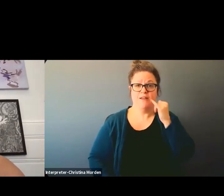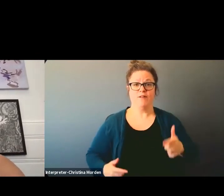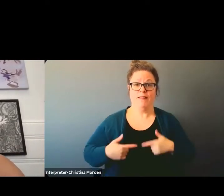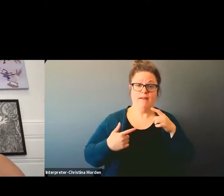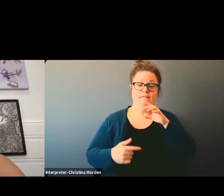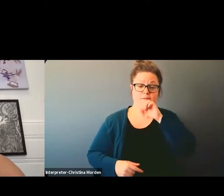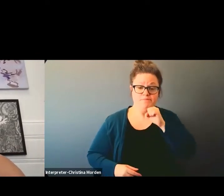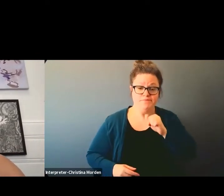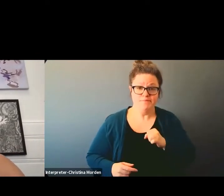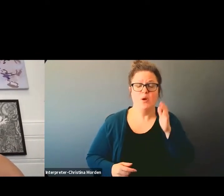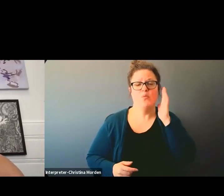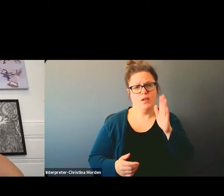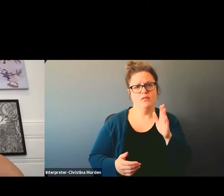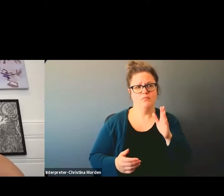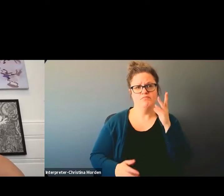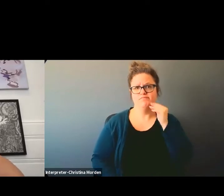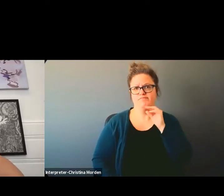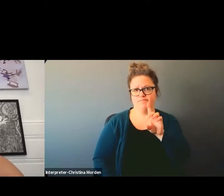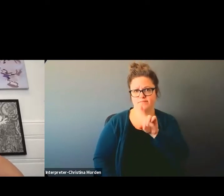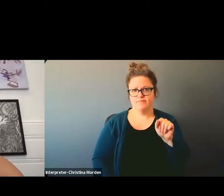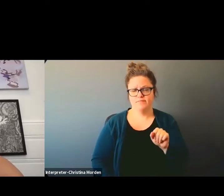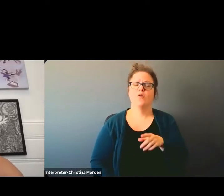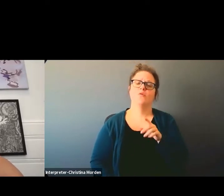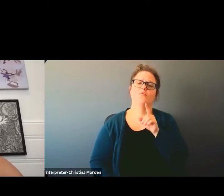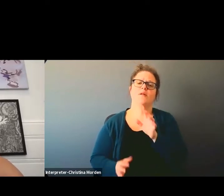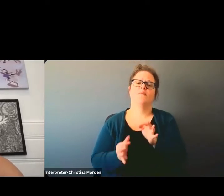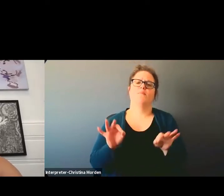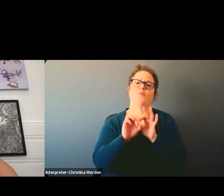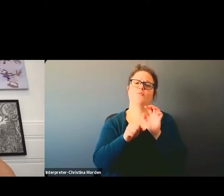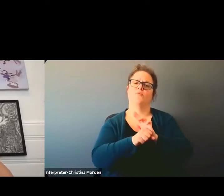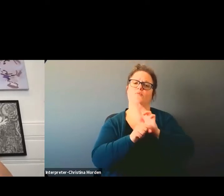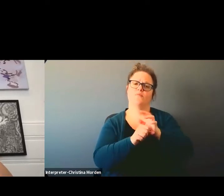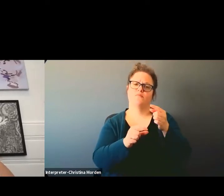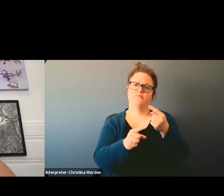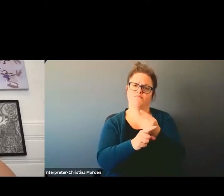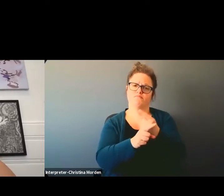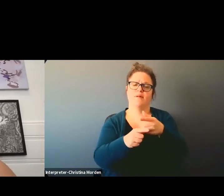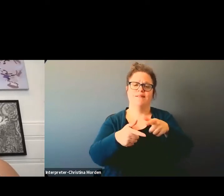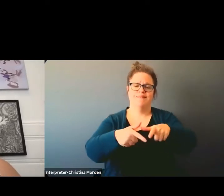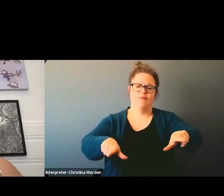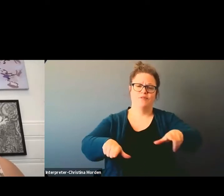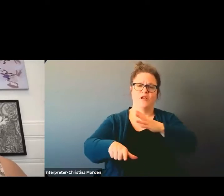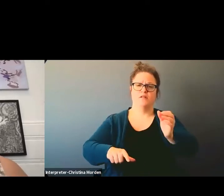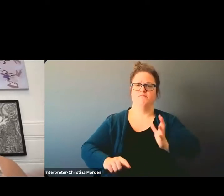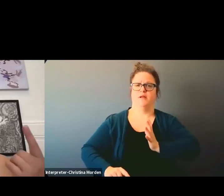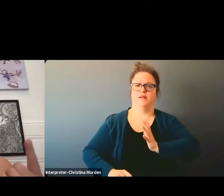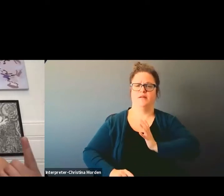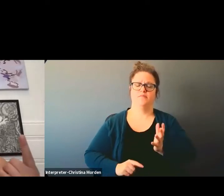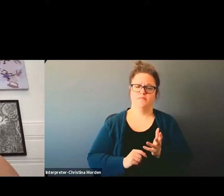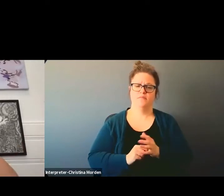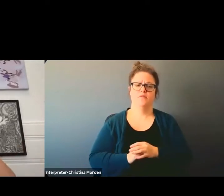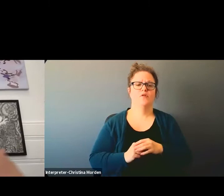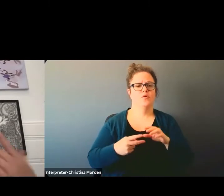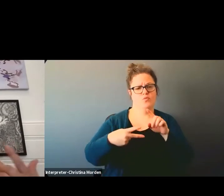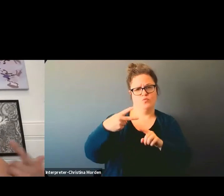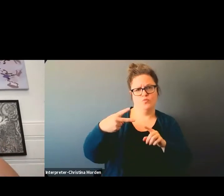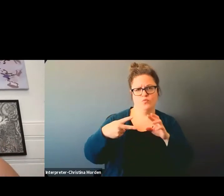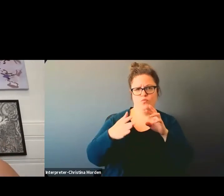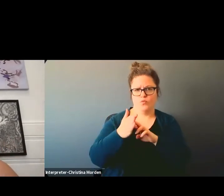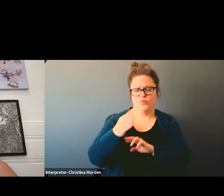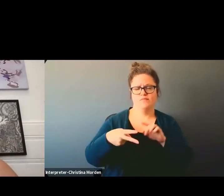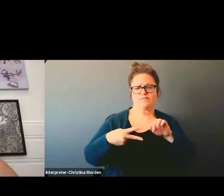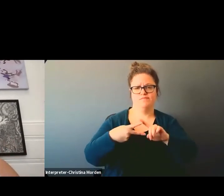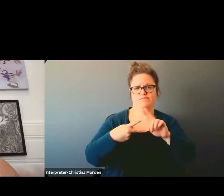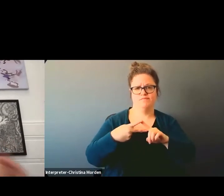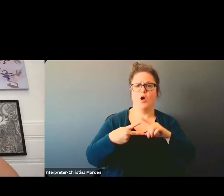disability. It's also important to use appropriate language and etiquette. So here's 2 good rules to keep in mind. 1, always err on the